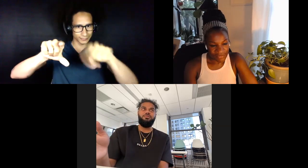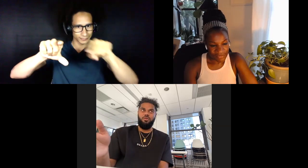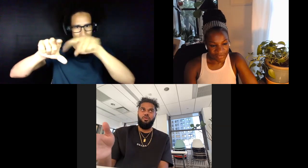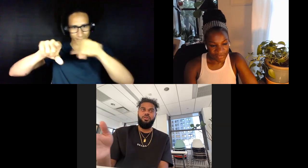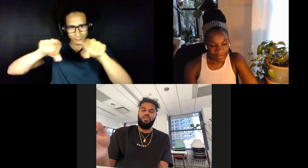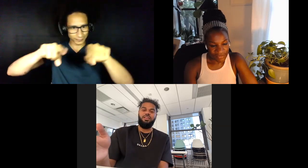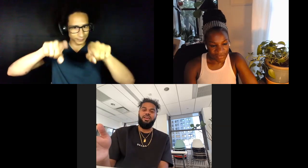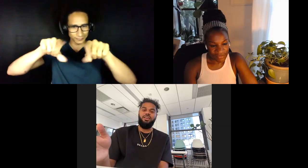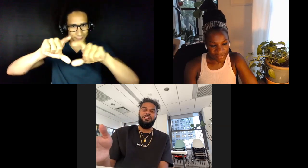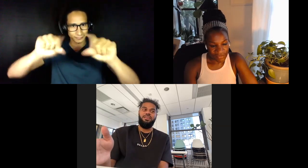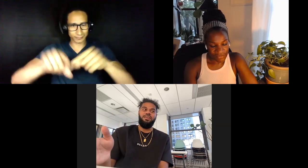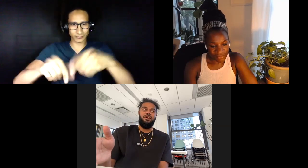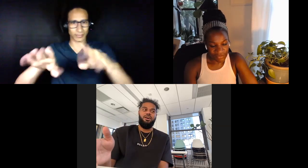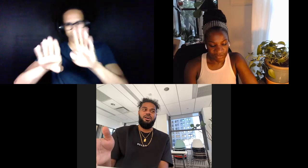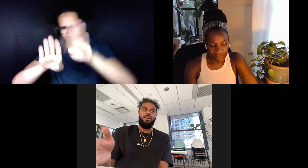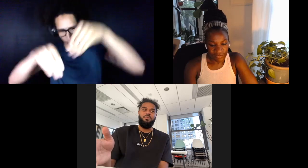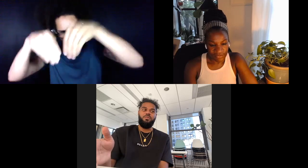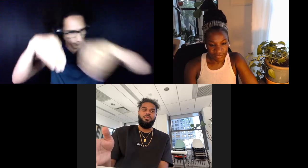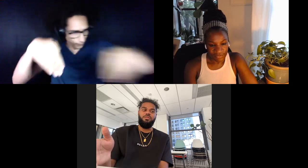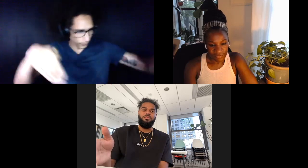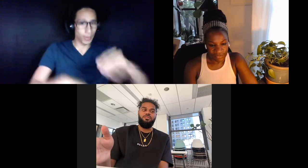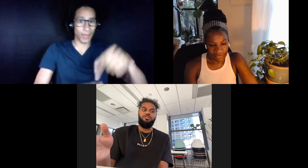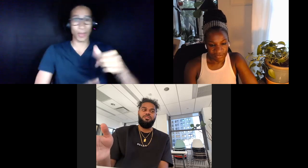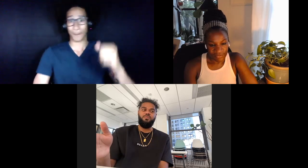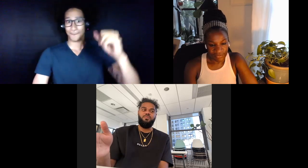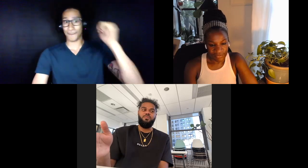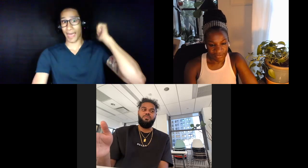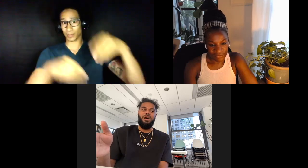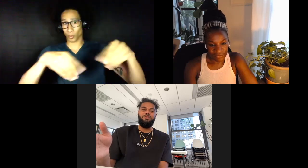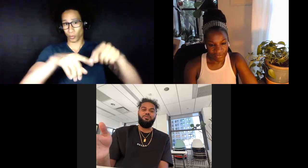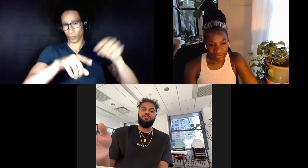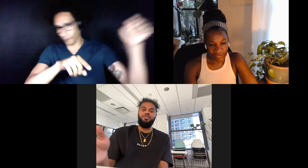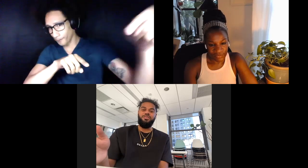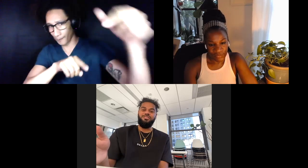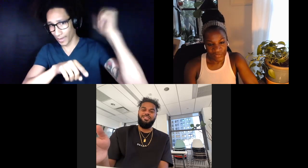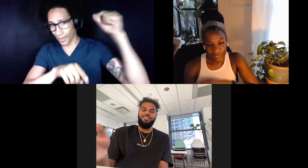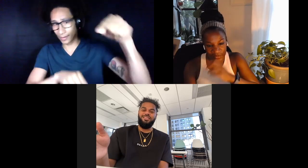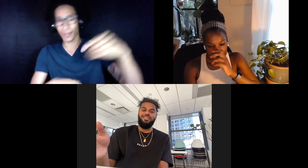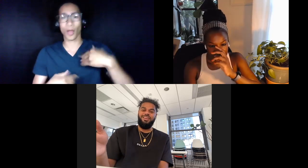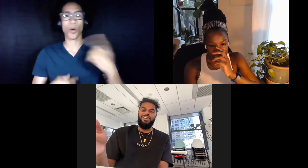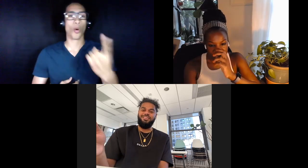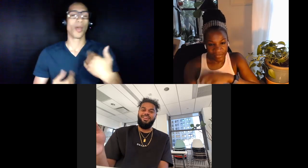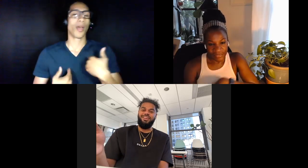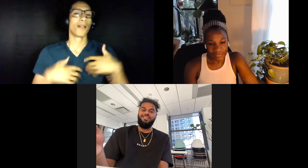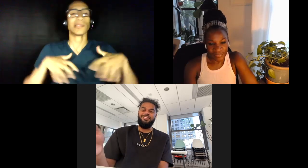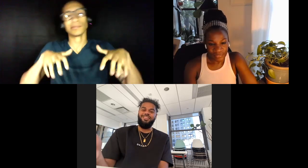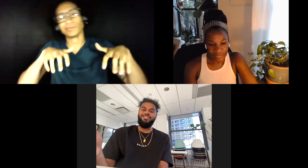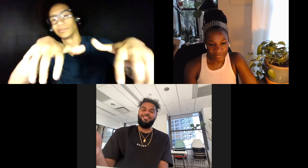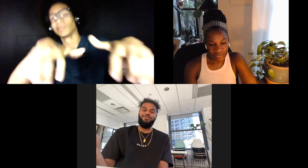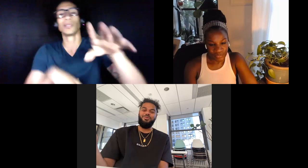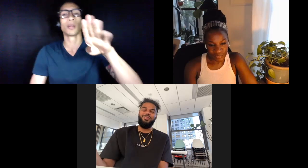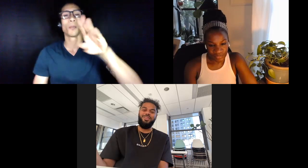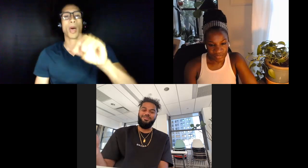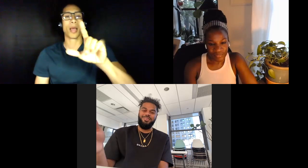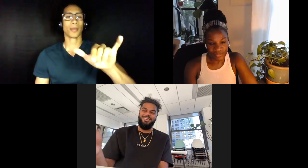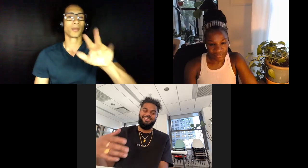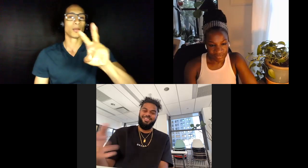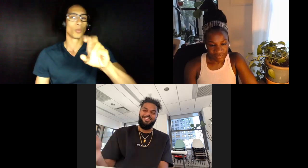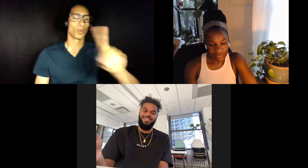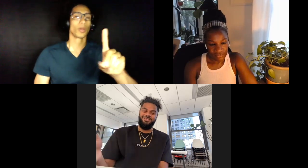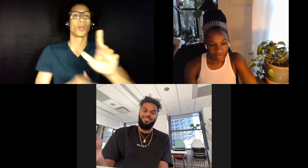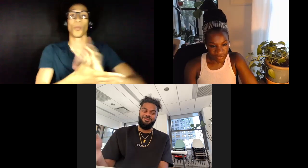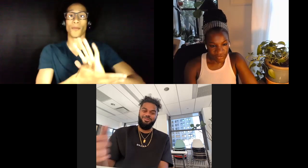misogynist will be flagged and the person will be removed from the event. We'll have time for audience Q&A at the end of the hour, so do drop in